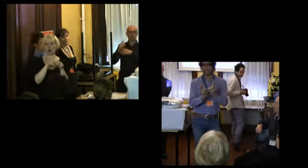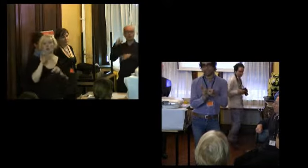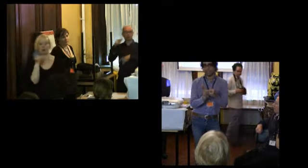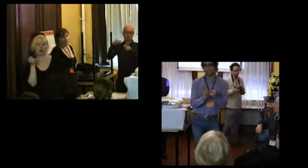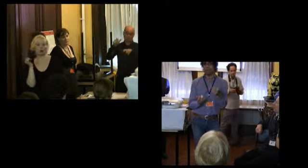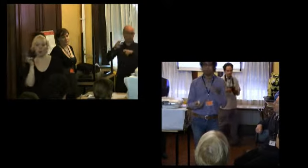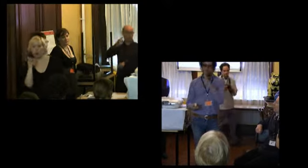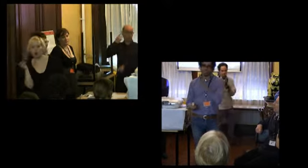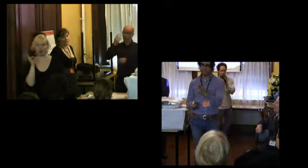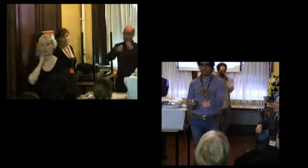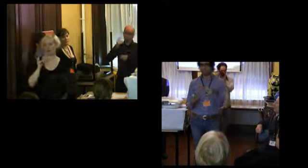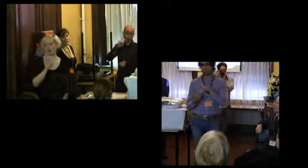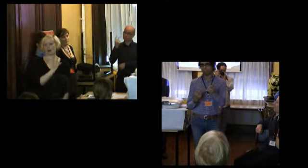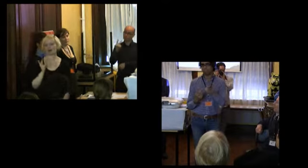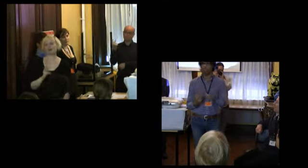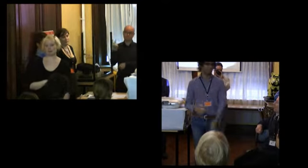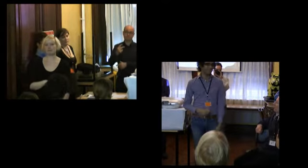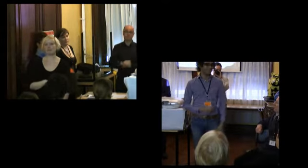deaf.